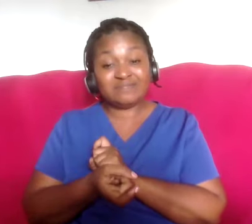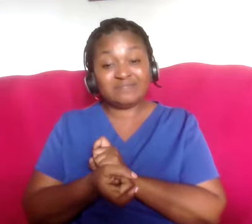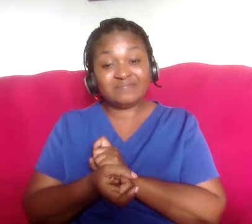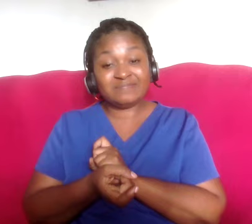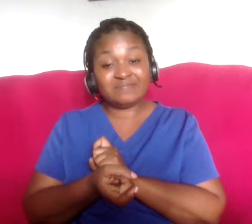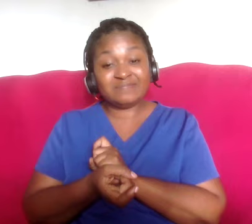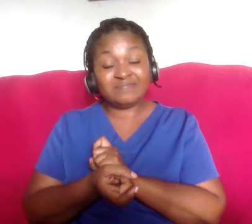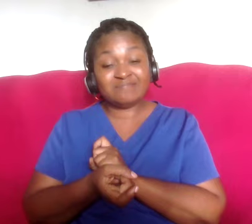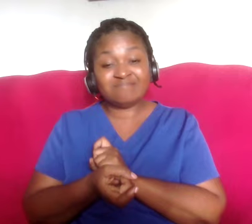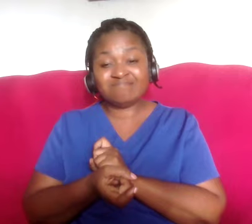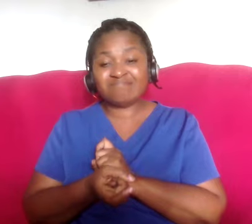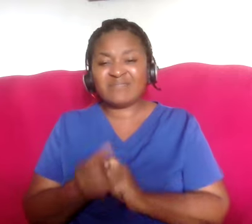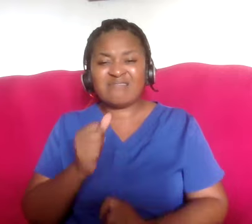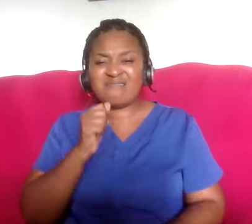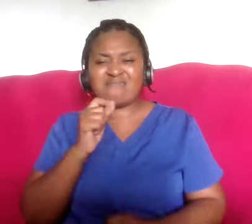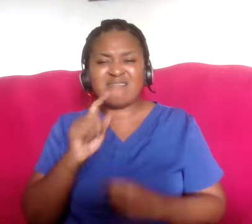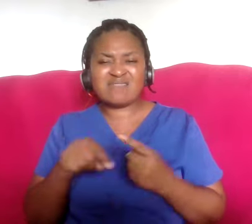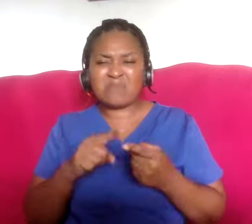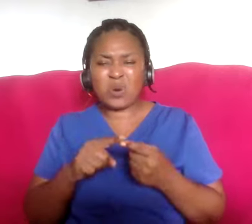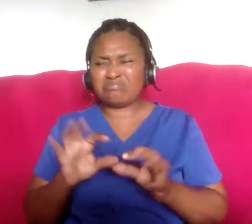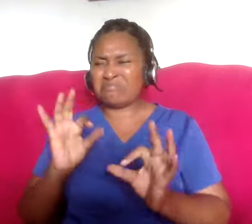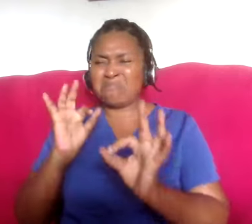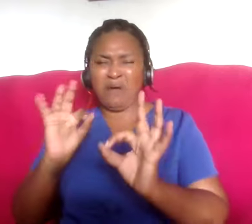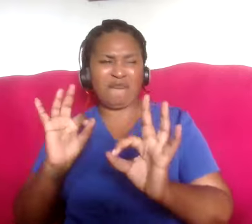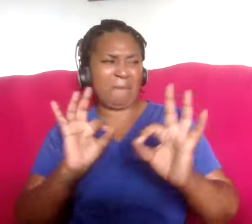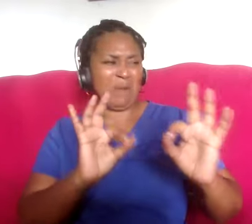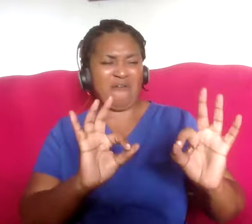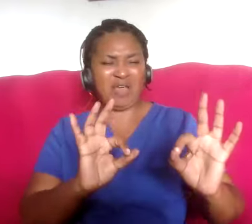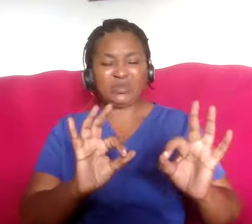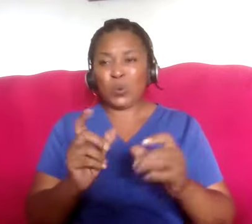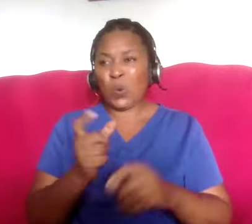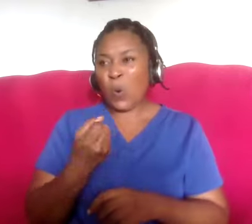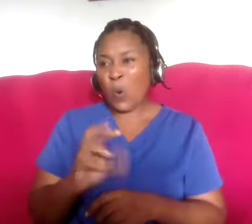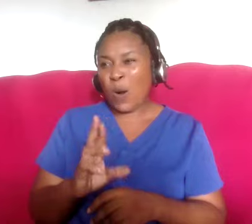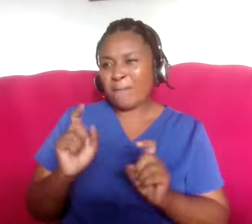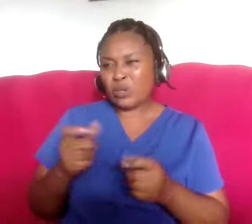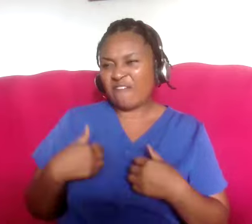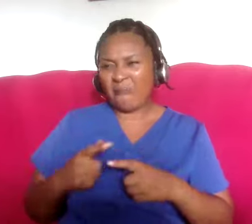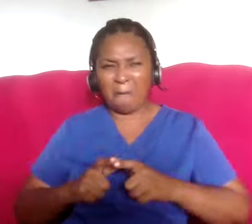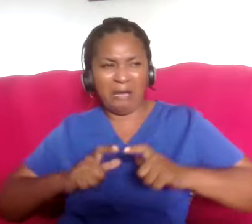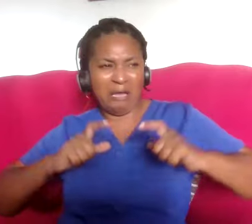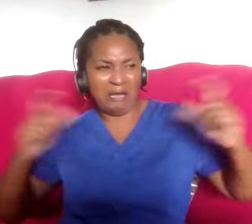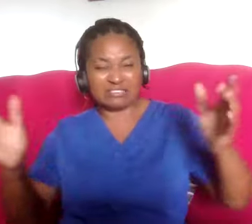It is not about perfection or grandeur, but about